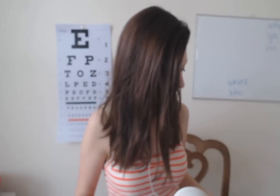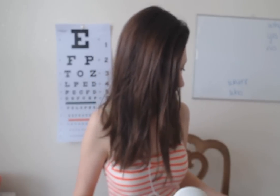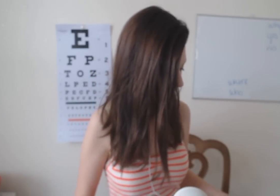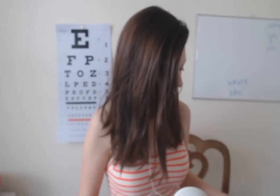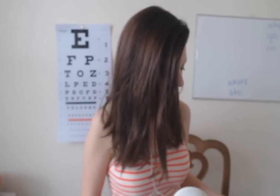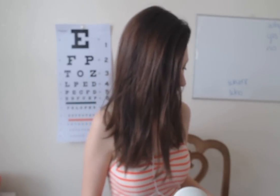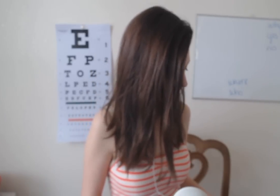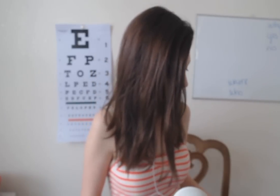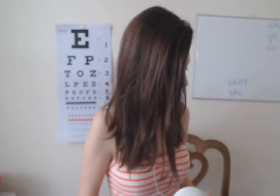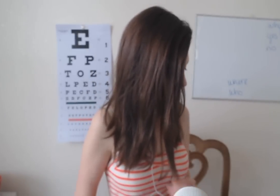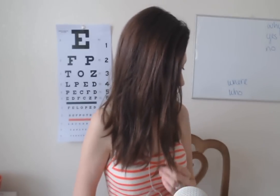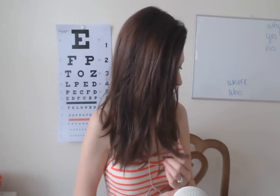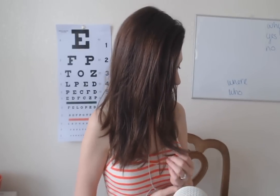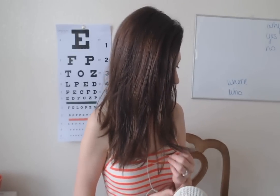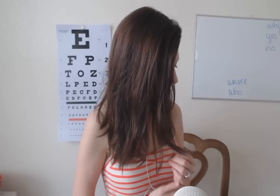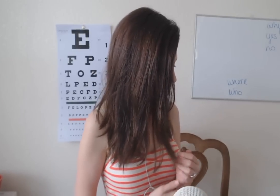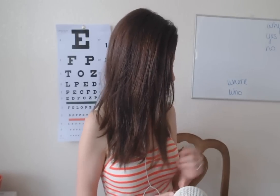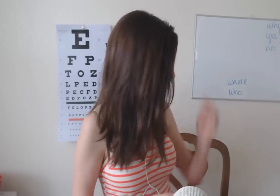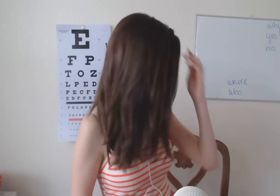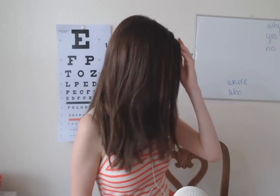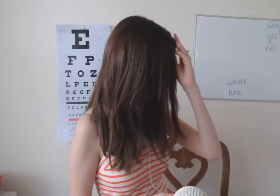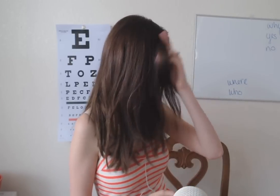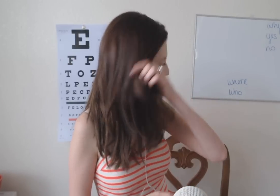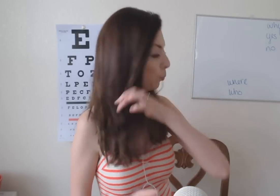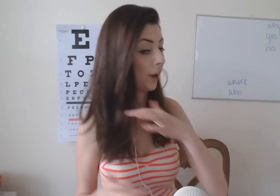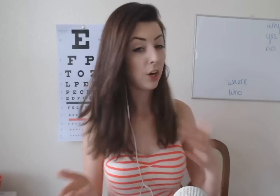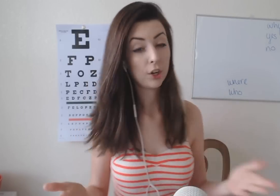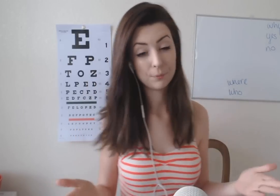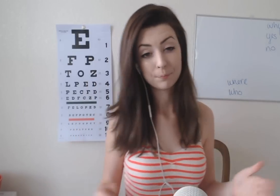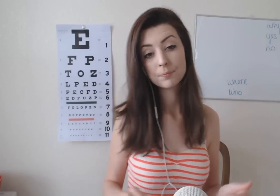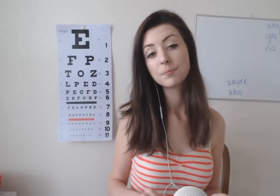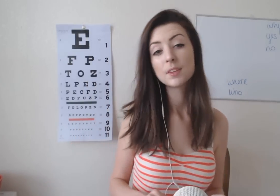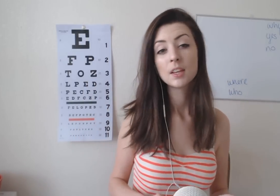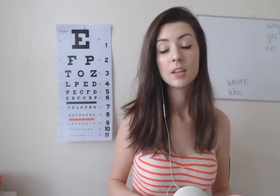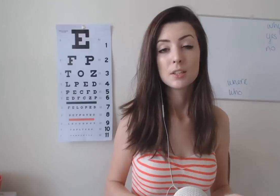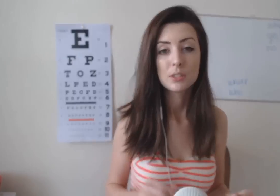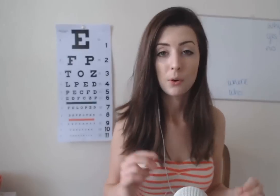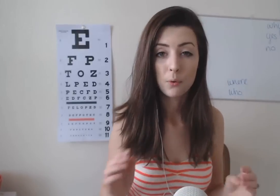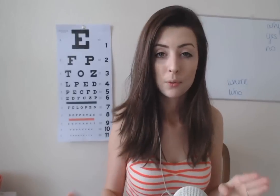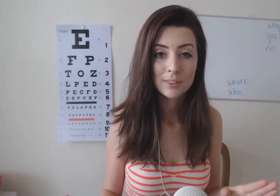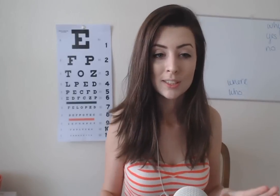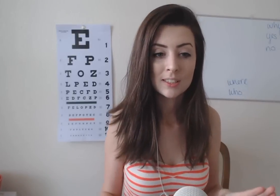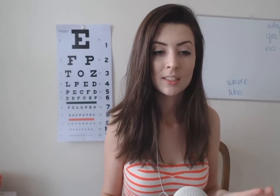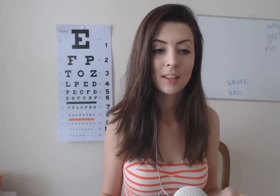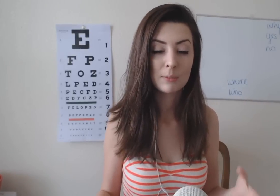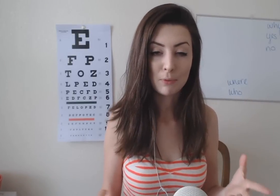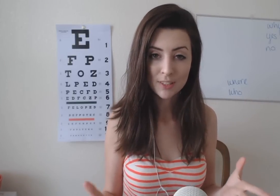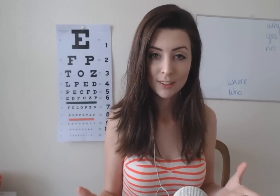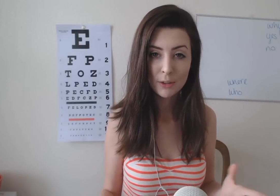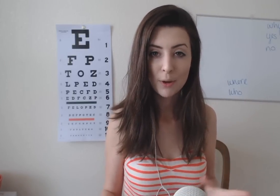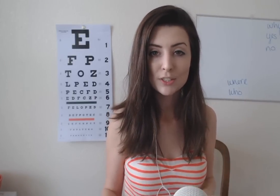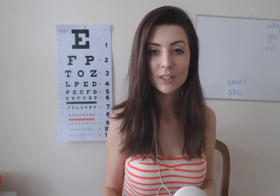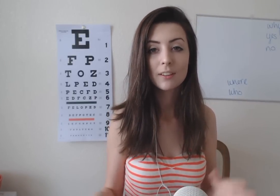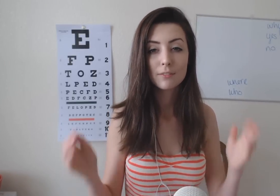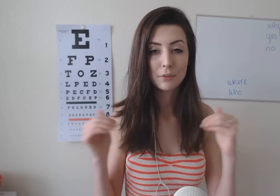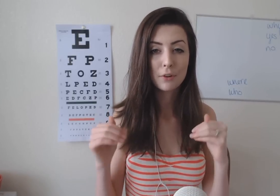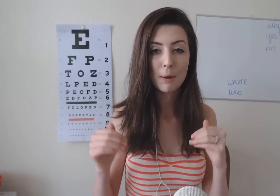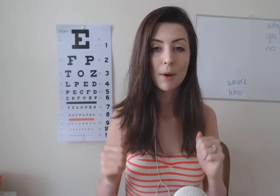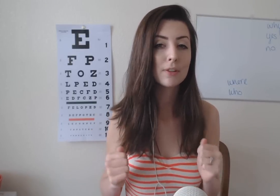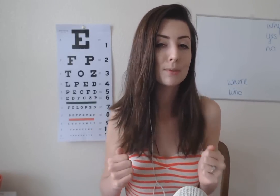So next is where. So since it's most likely a question, furrow eyebrows, move